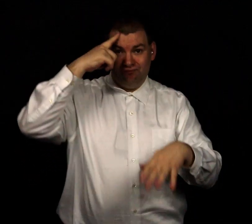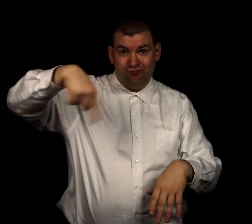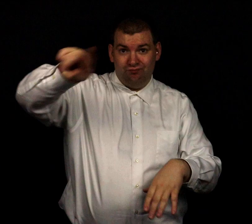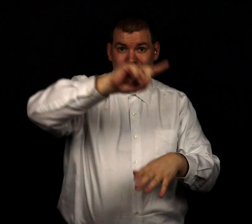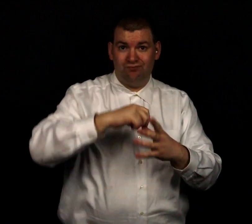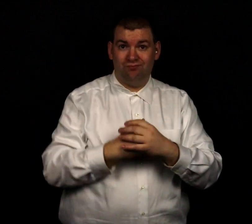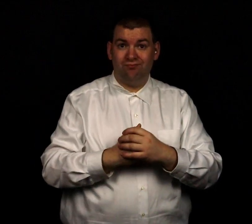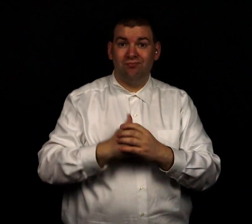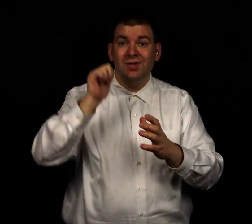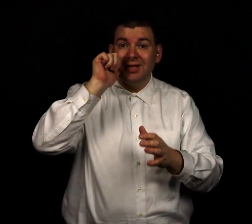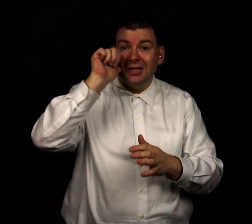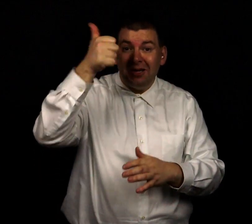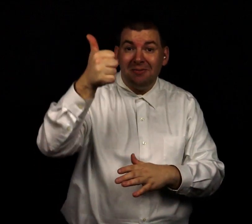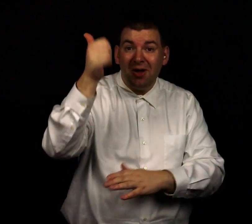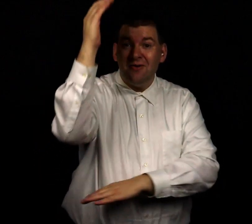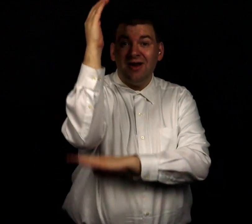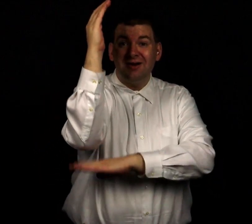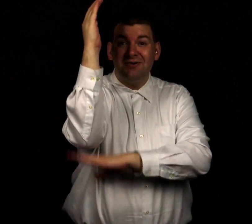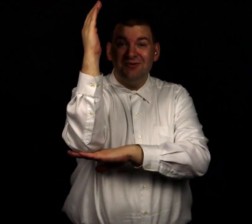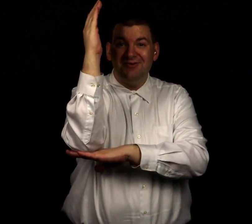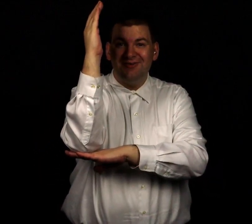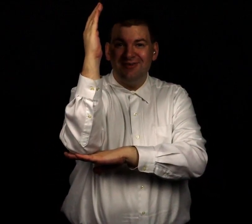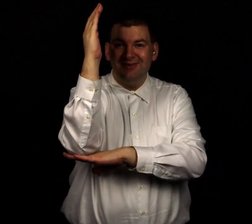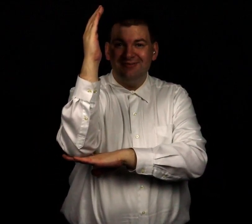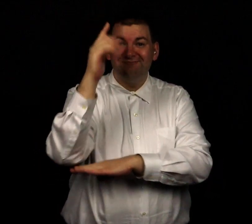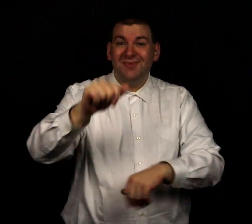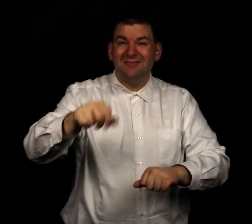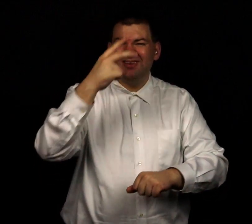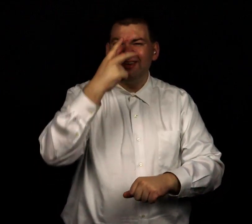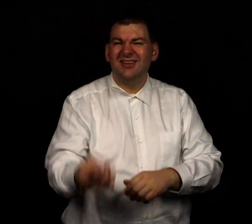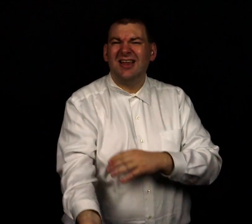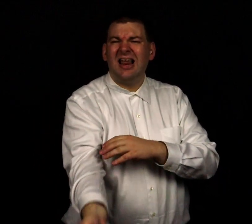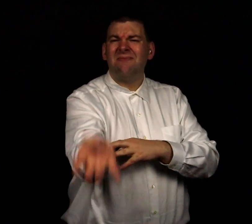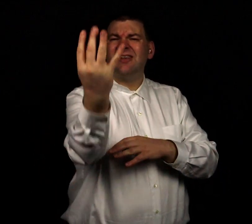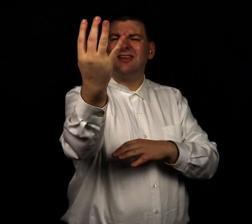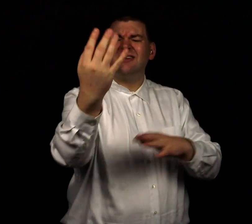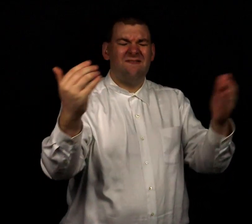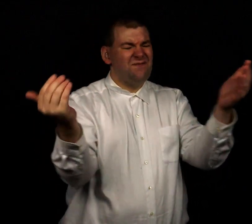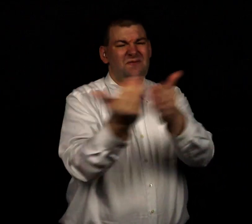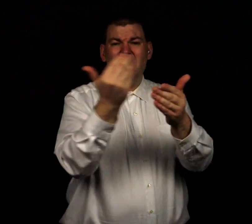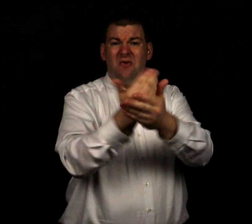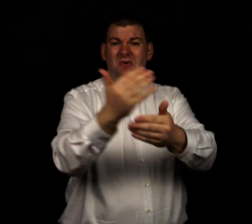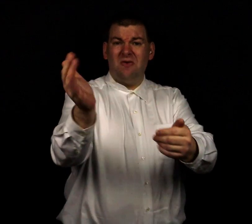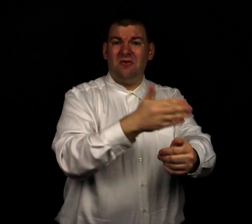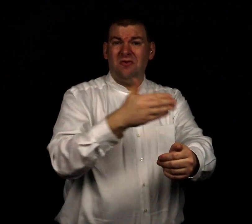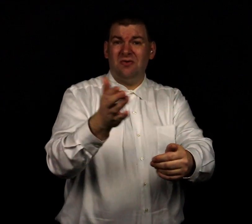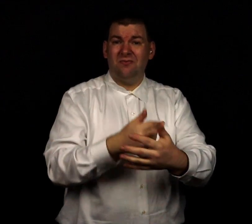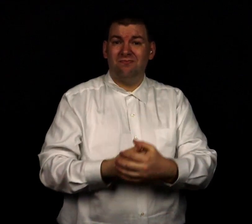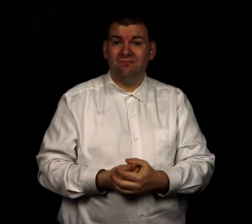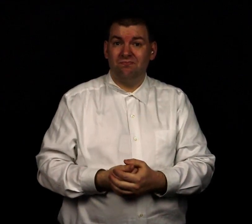ASL. Tomorrow at 12 o'clock p.m., you will be able to see four new songs.